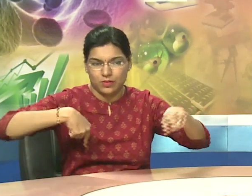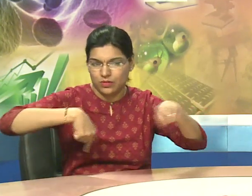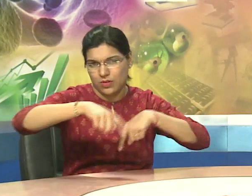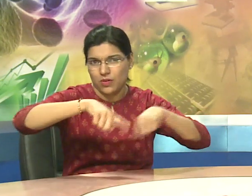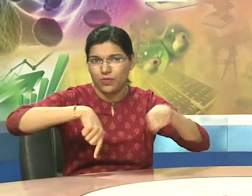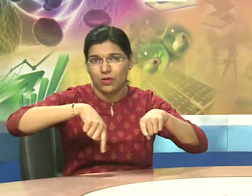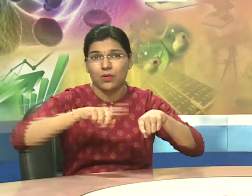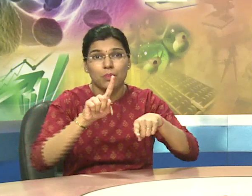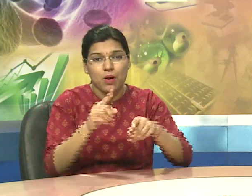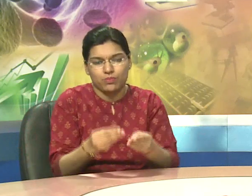inland water transport.